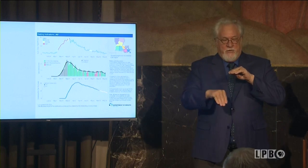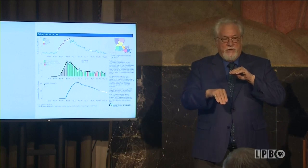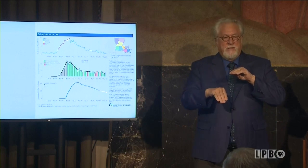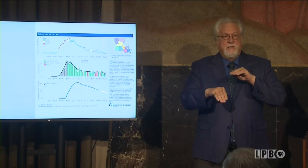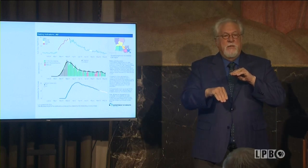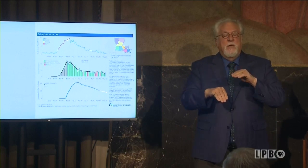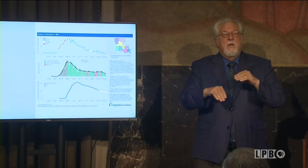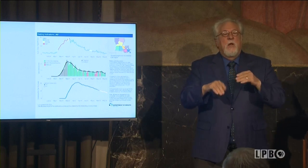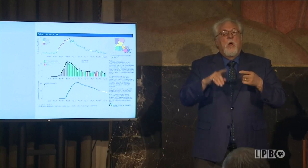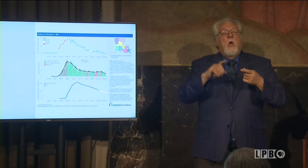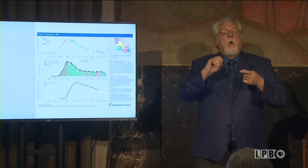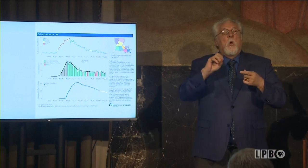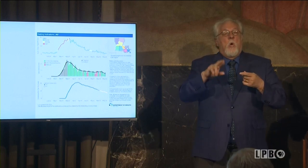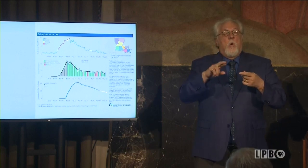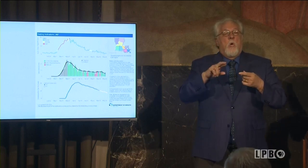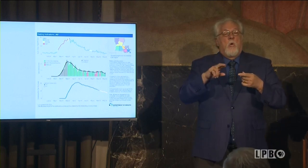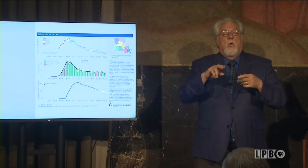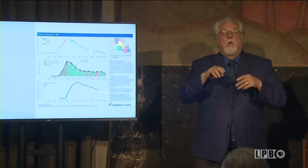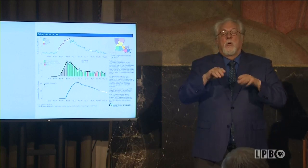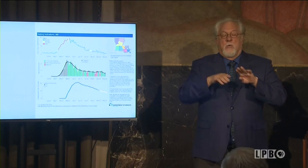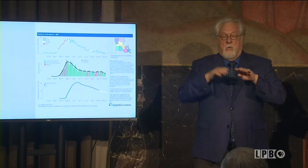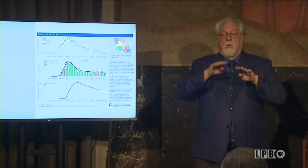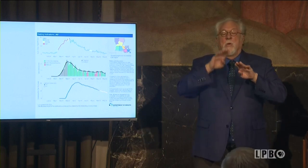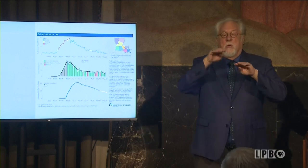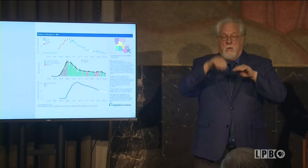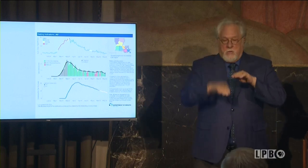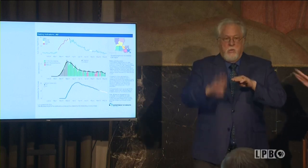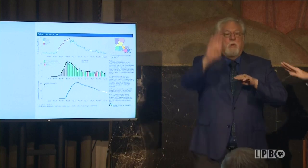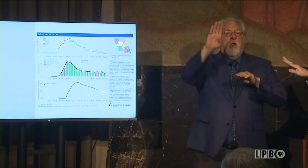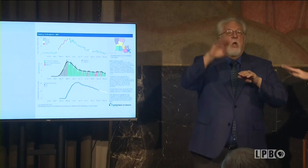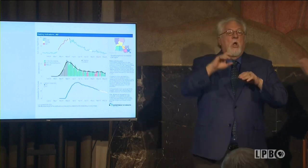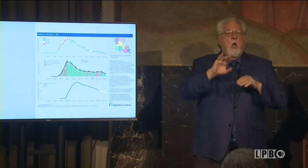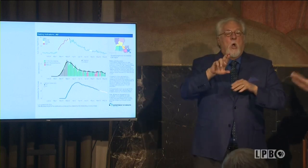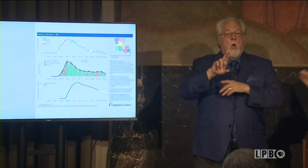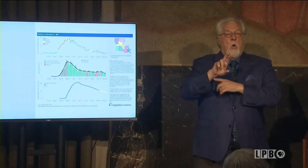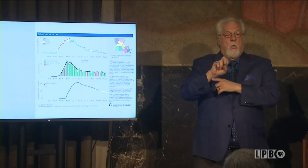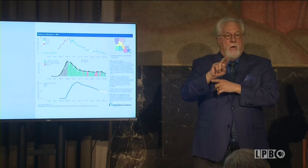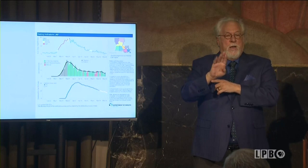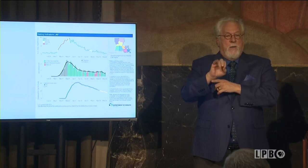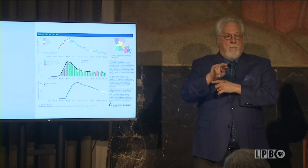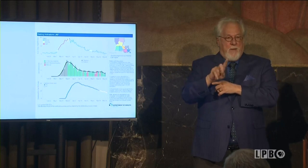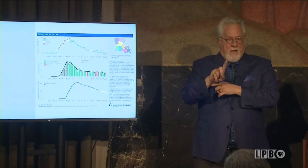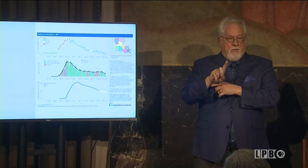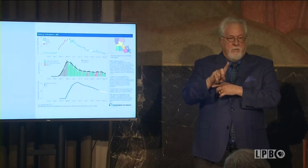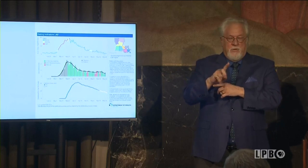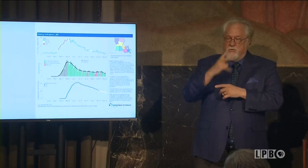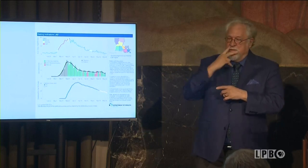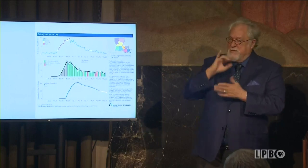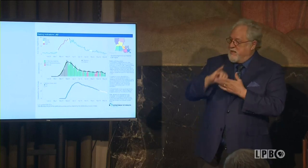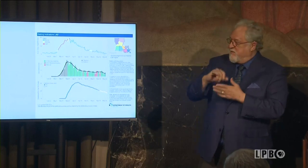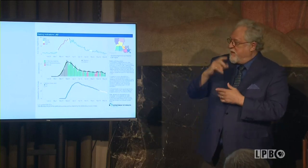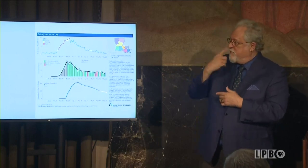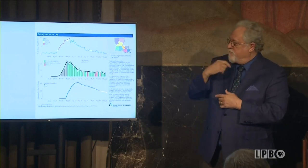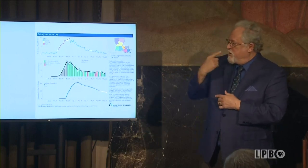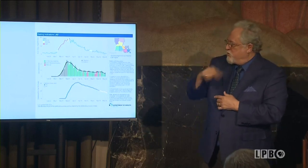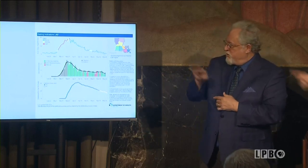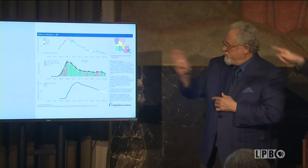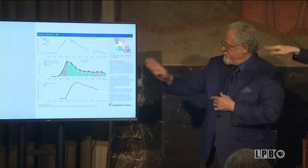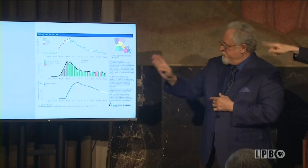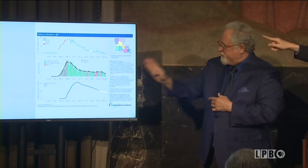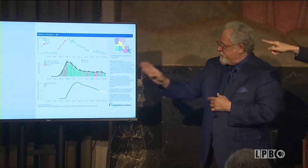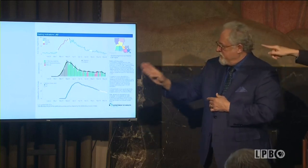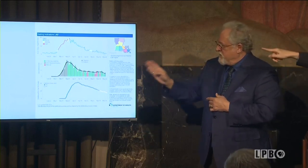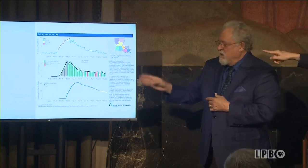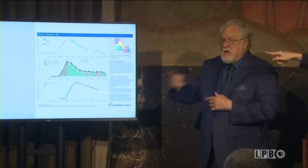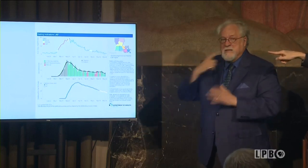trajectory or a rebound, which is red. And so you'll see that alternating red and green in certain regions. But overall, as a state, you can see